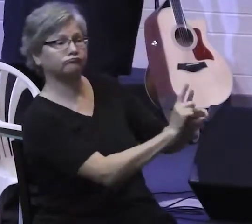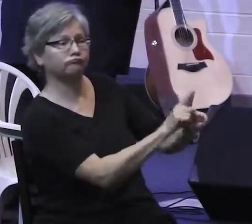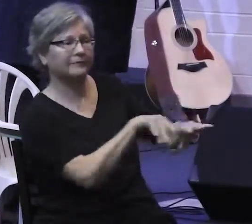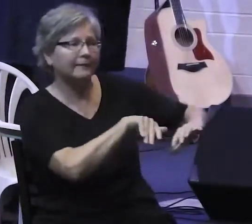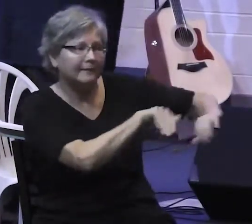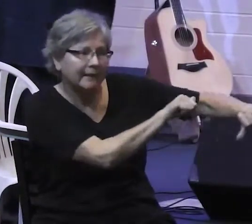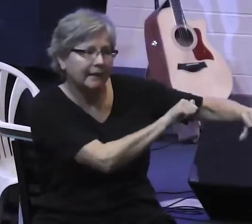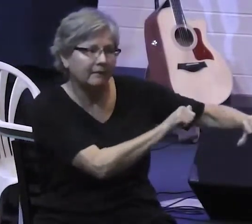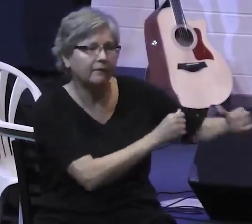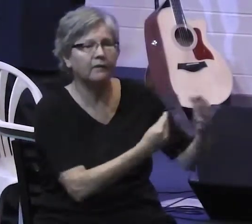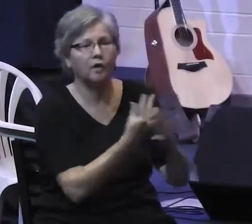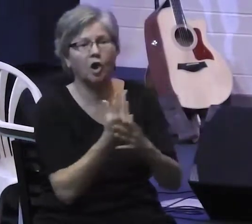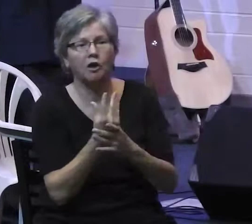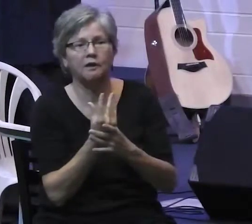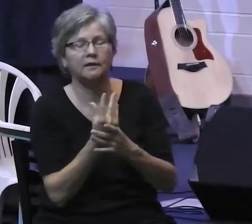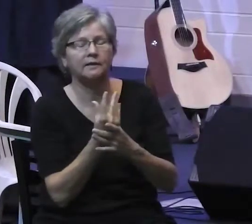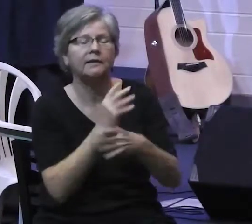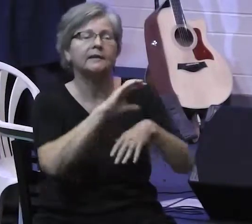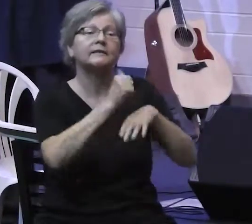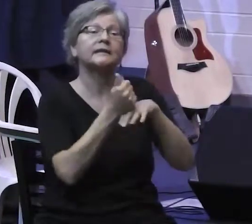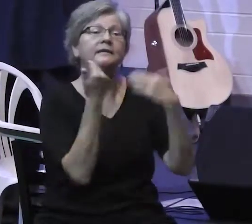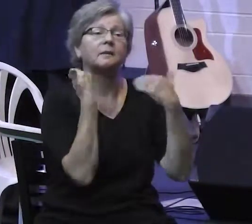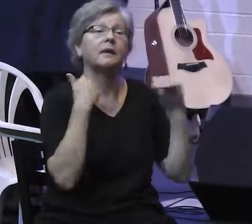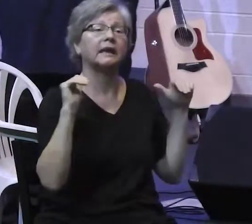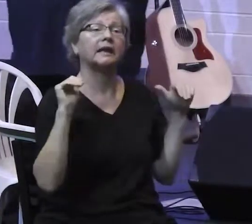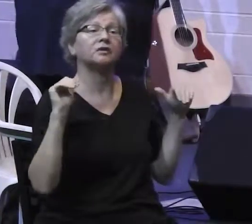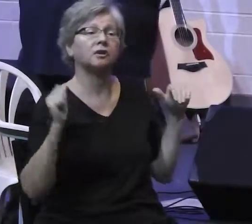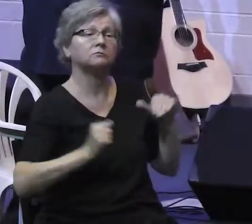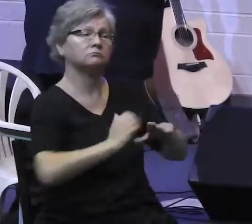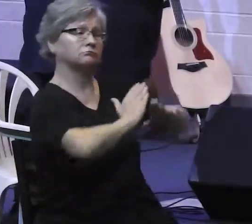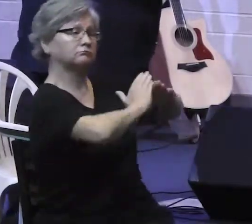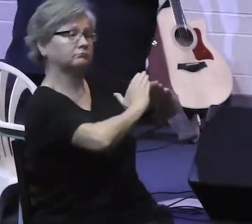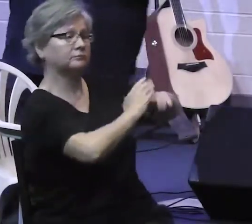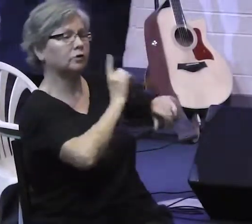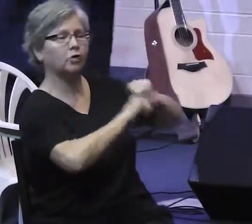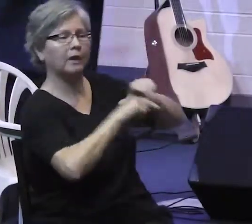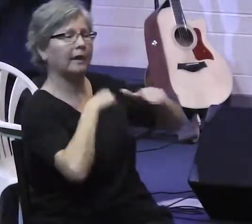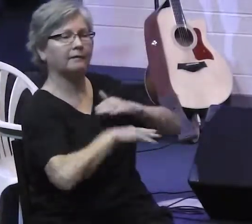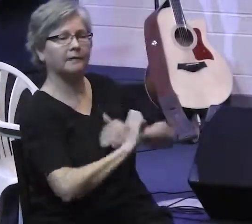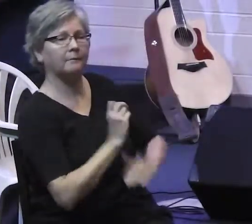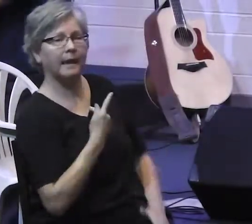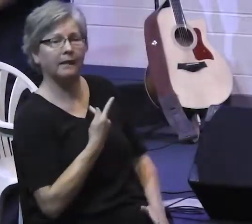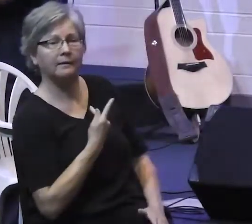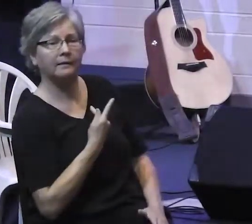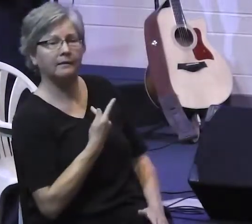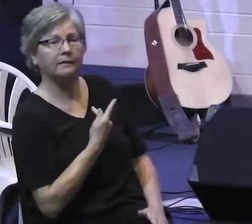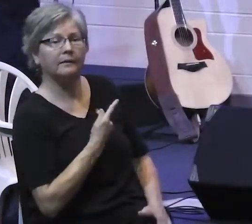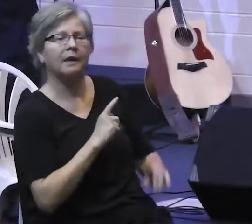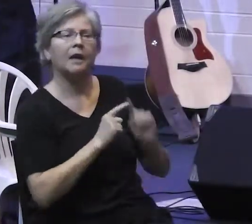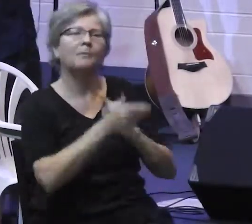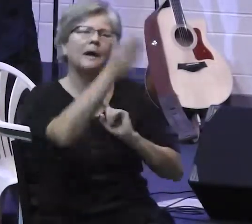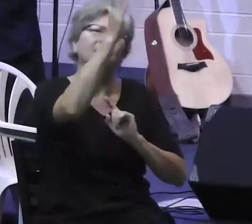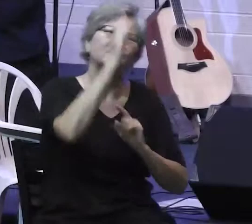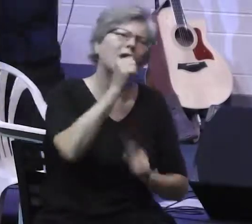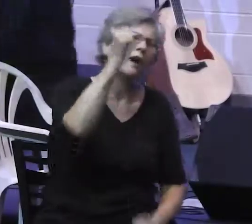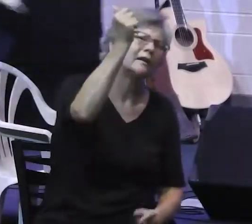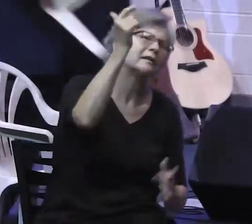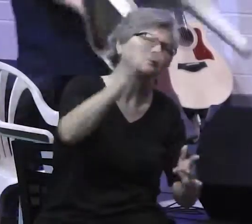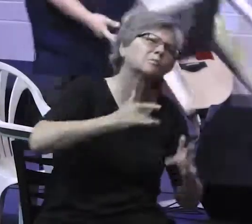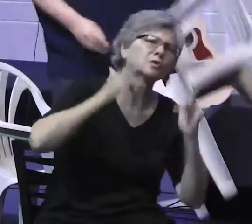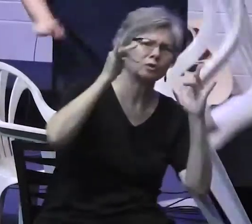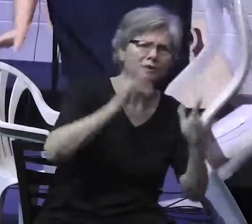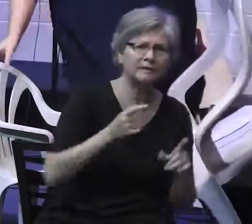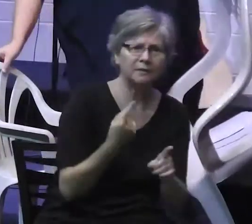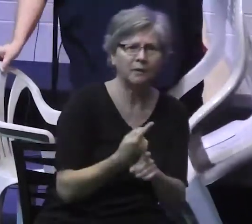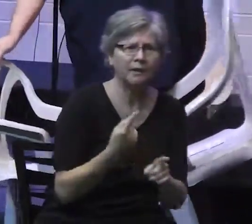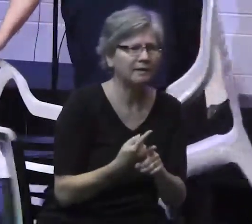the angels with the flaming swords and says, you can't come back in. But God is merciful, isn't he? He is merciful. It's true. And